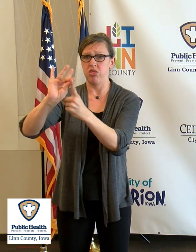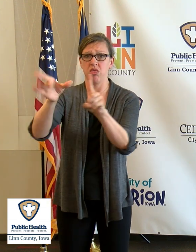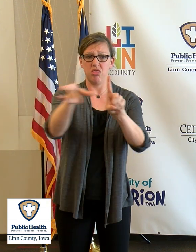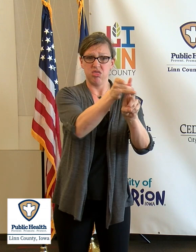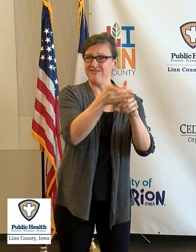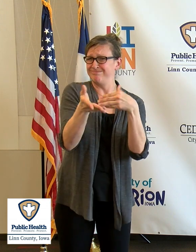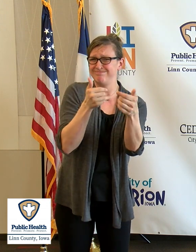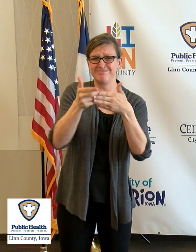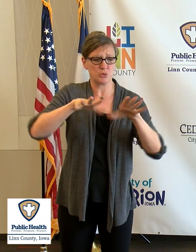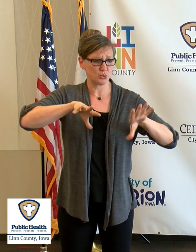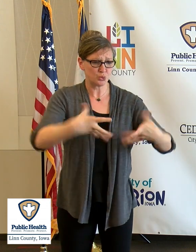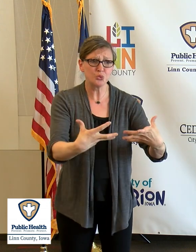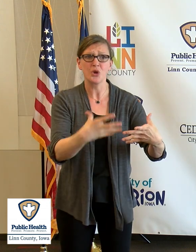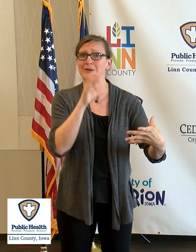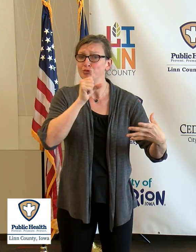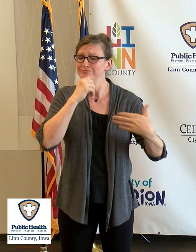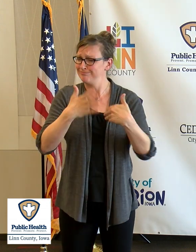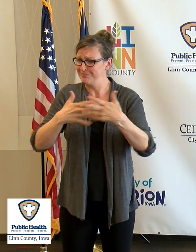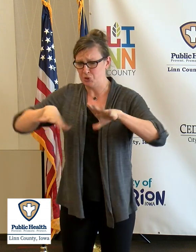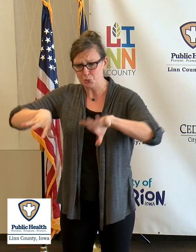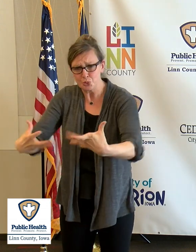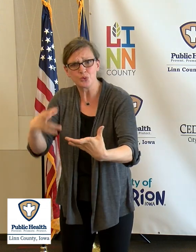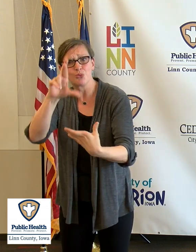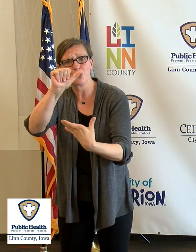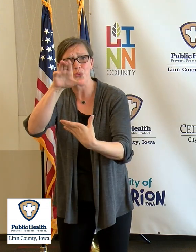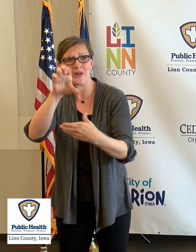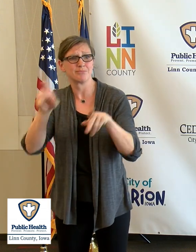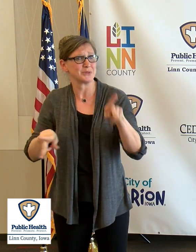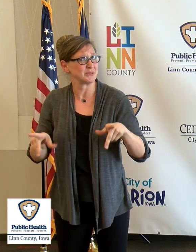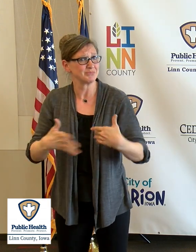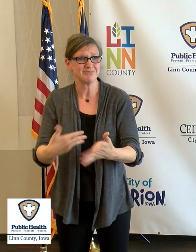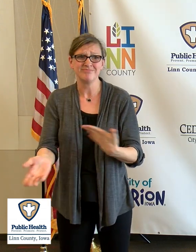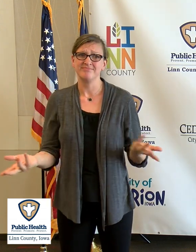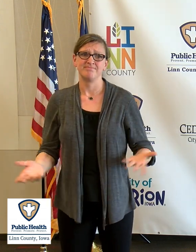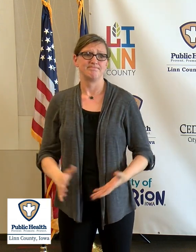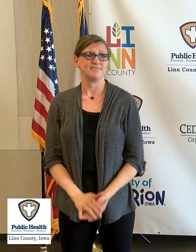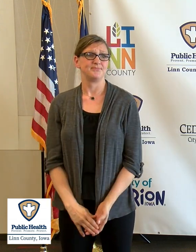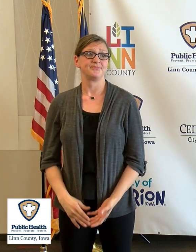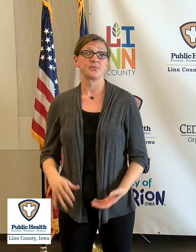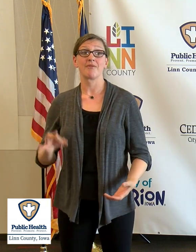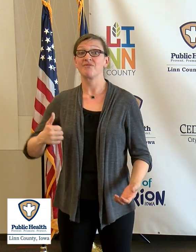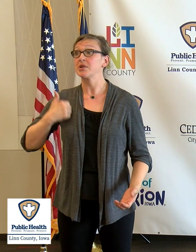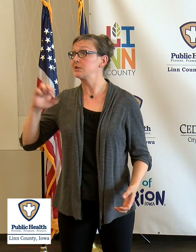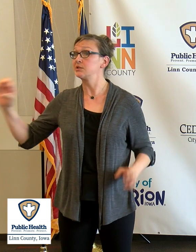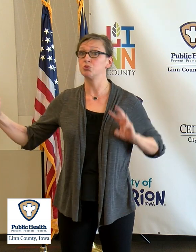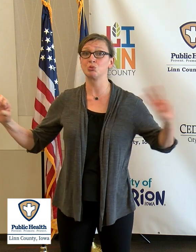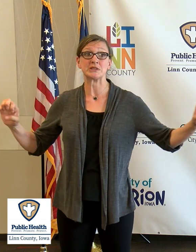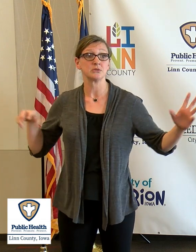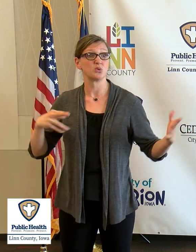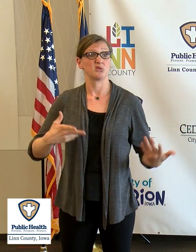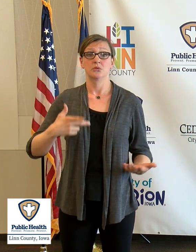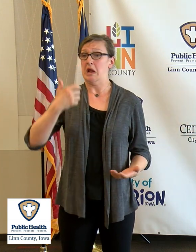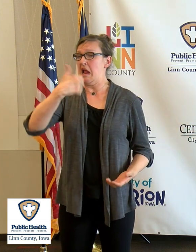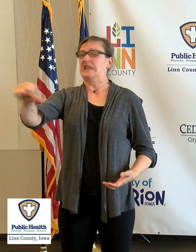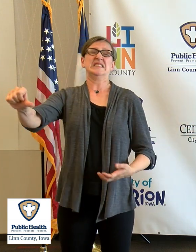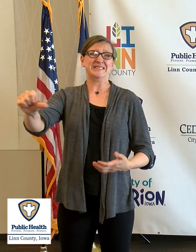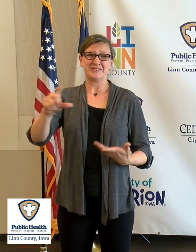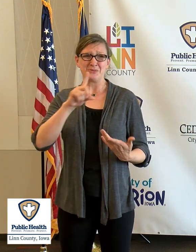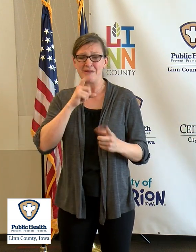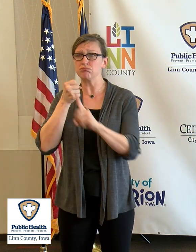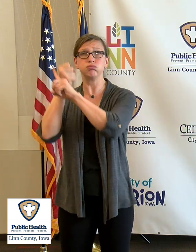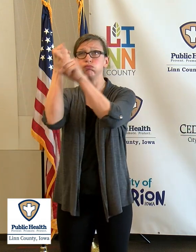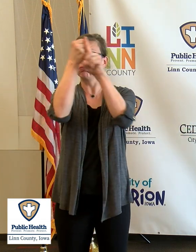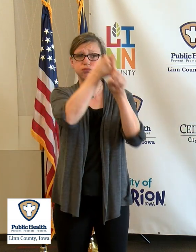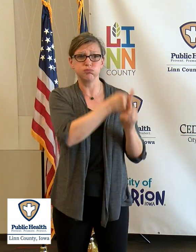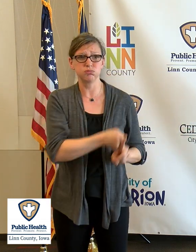religion, our age, it doesn't matter what side of town you live on, who your parents are, or whether or not you root for the